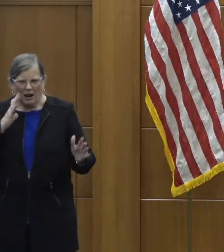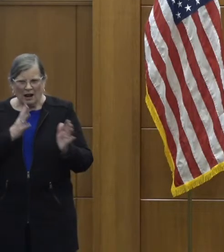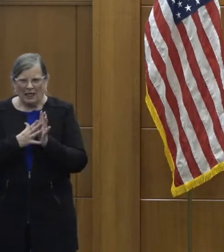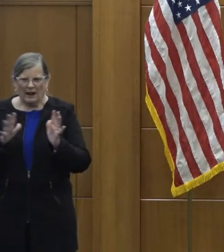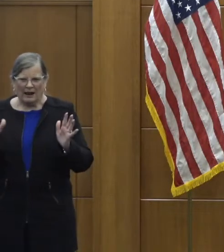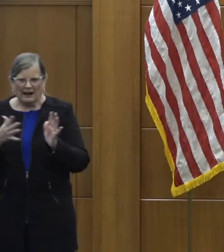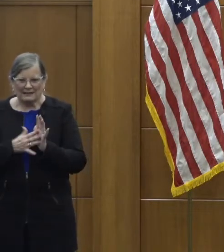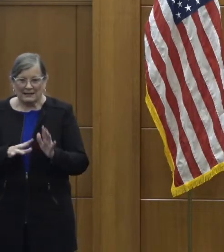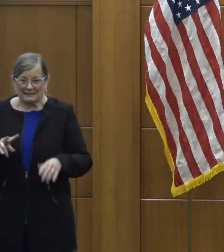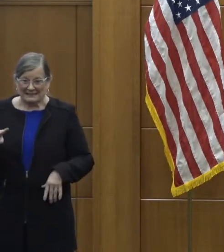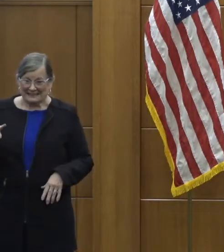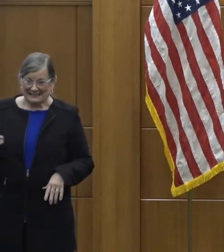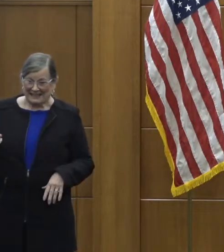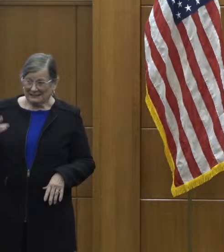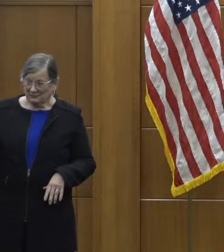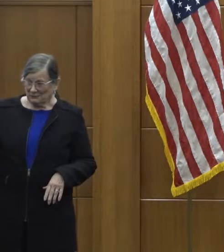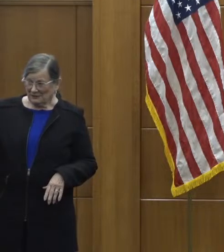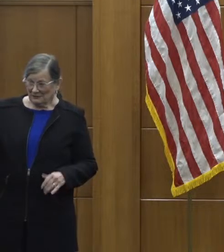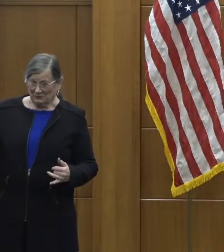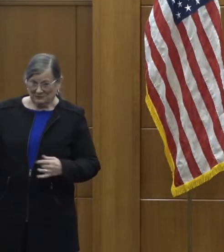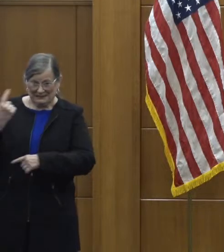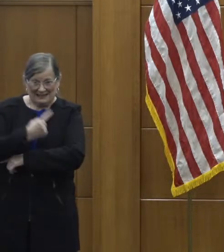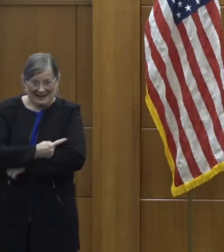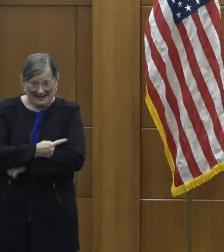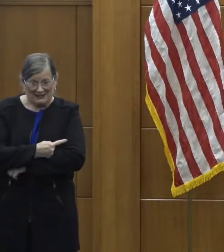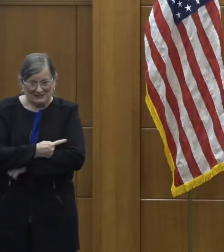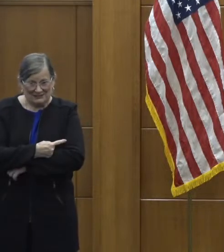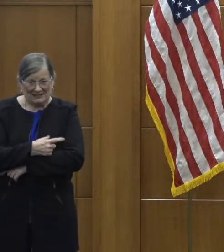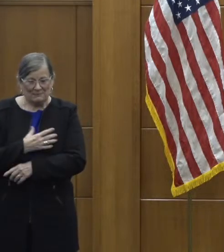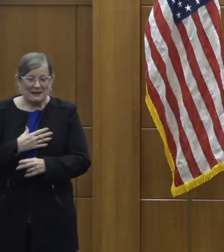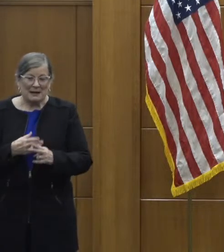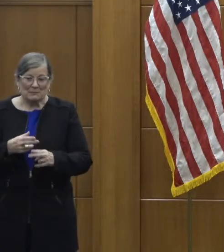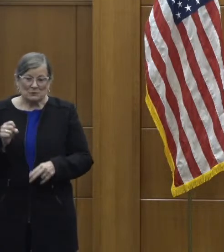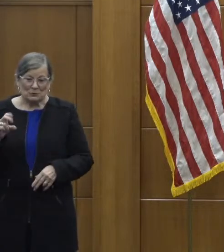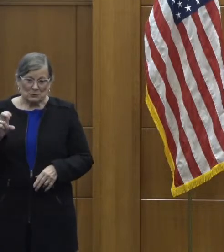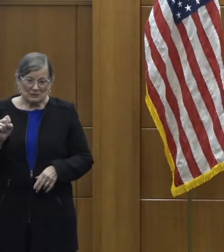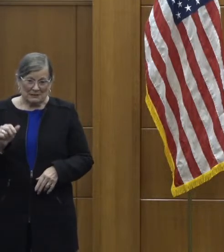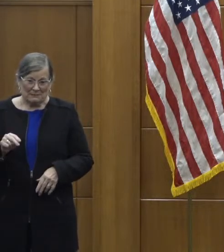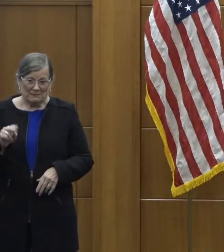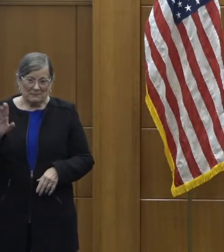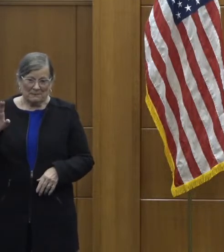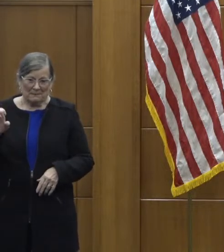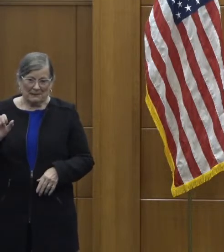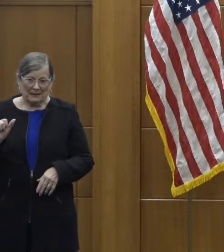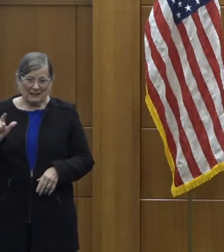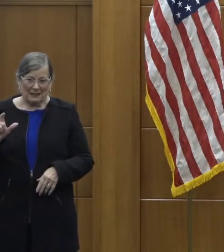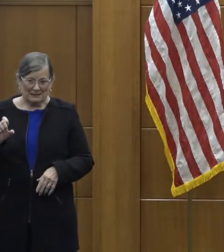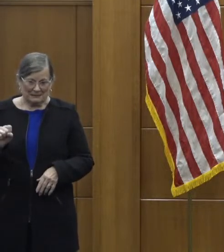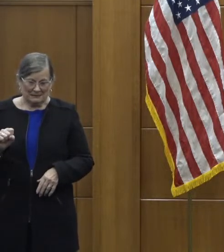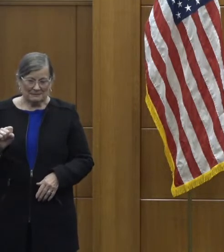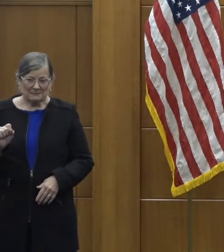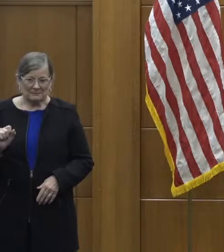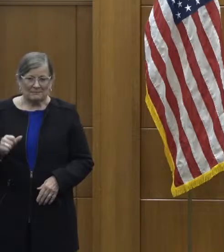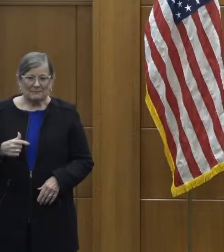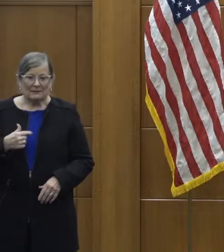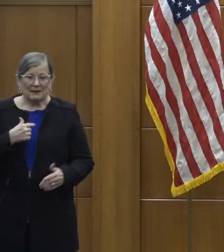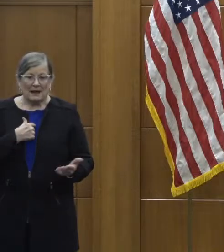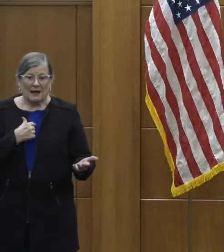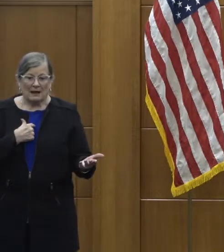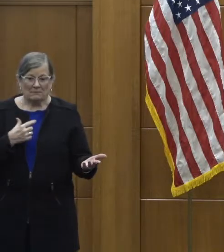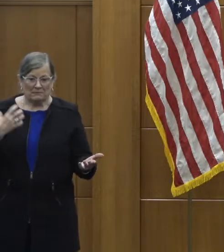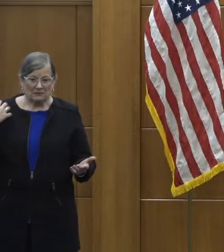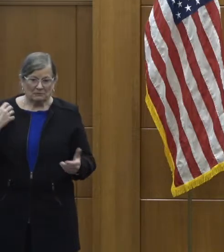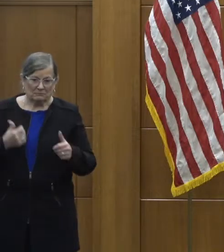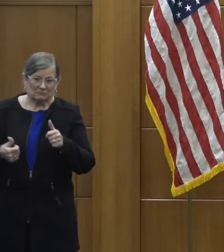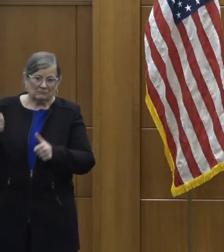briefing today. My name is Susan Beals. I'm the Commissioner of Elections for the Commonwealth of Virginia. We'd like to start tonight by thanking our